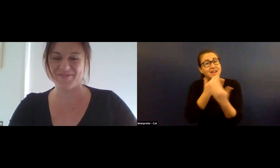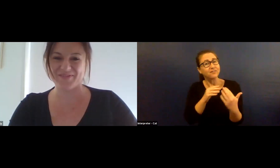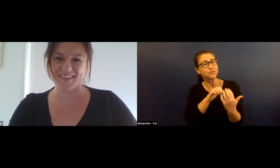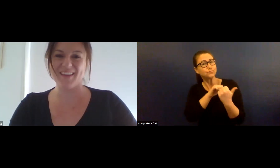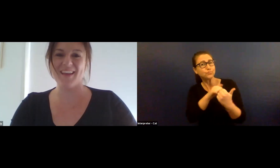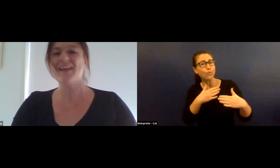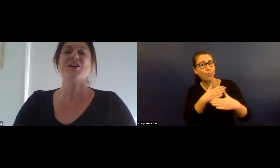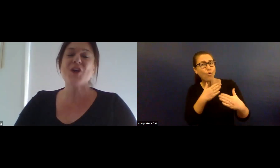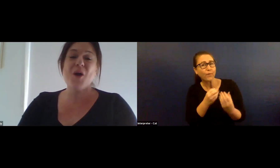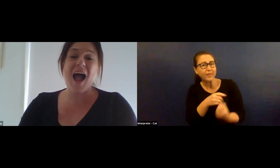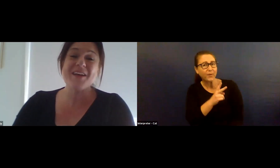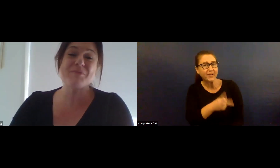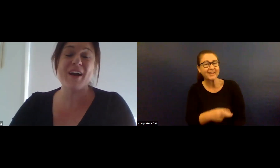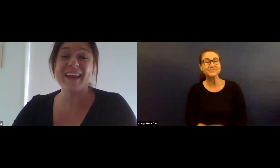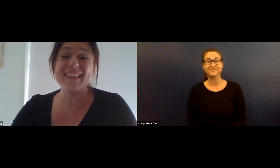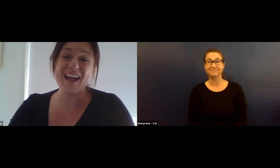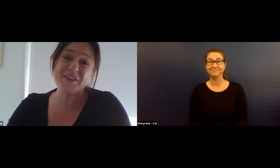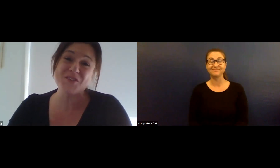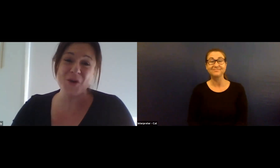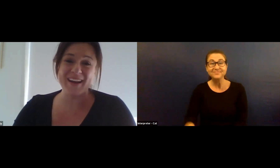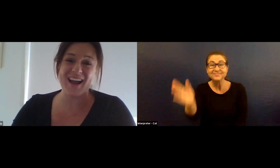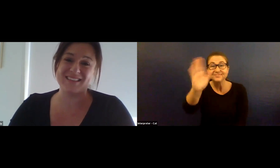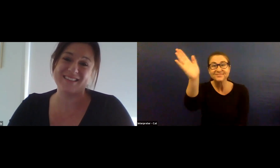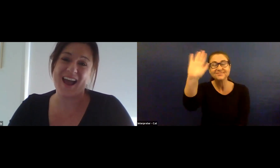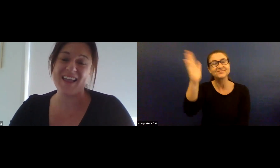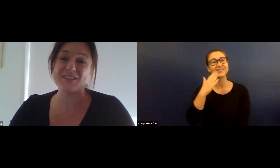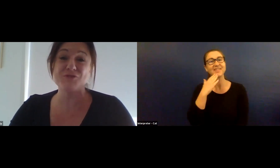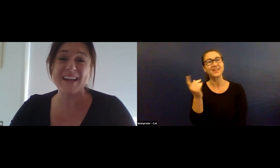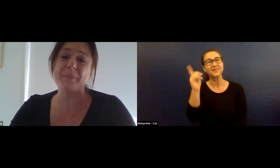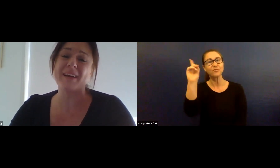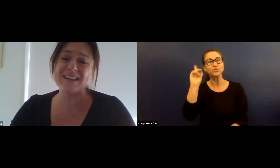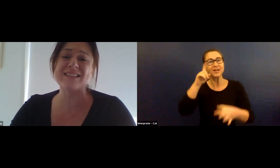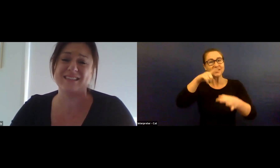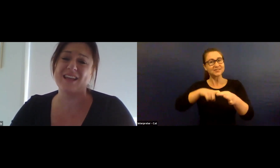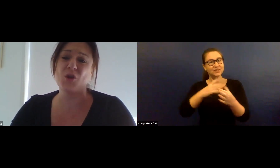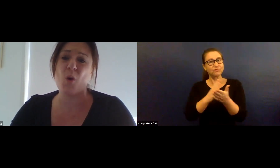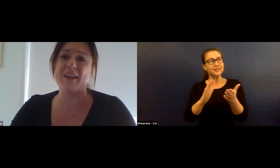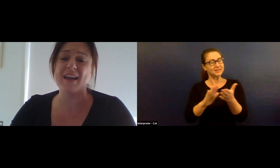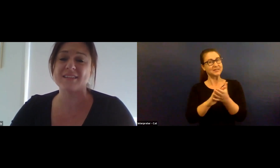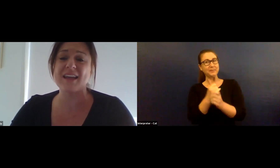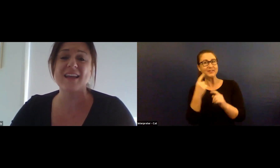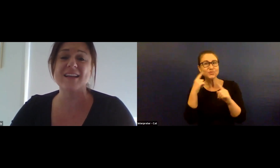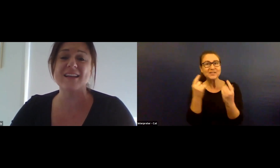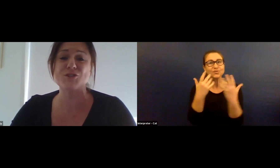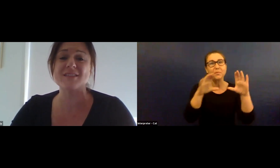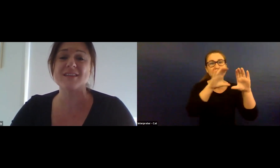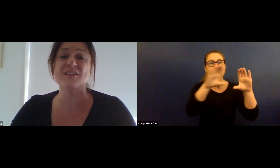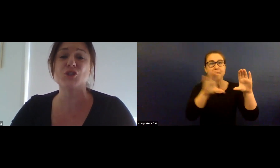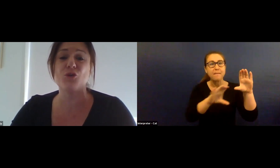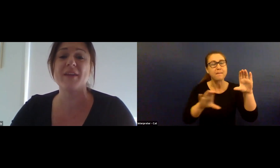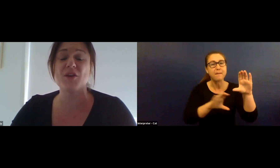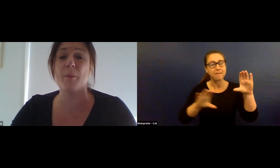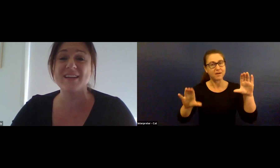again. So hi everybody, thank you for joining us today. It's really pleasing to see you all here taking an interest